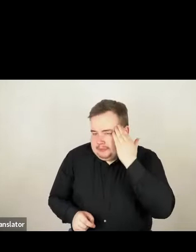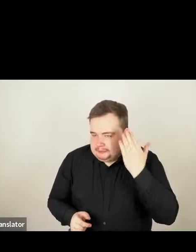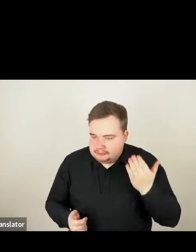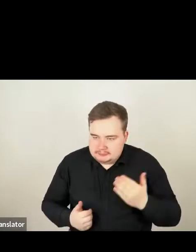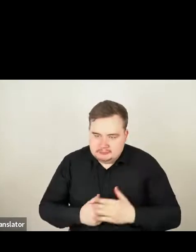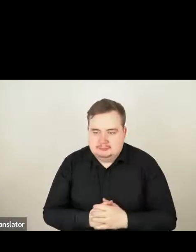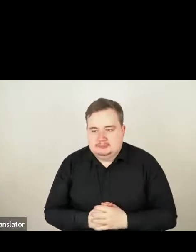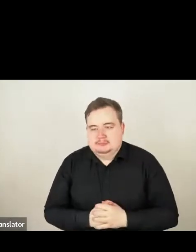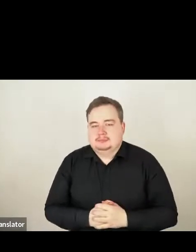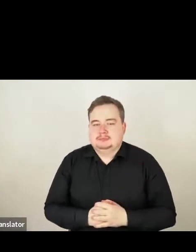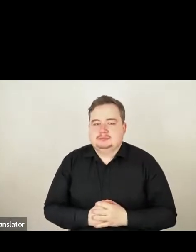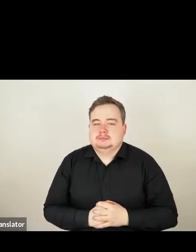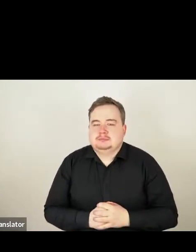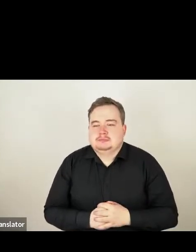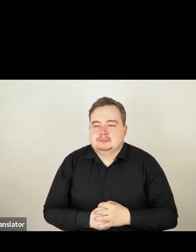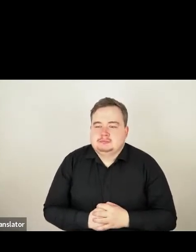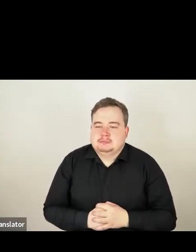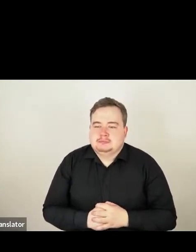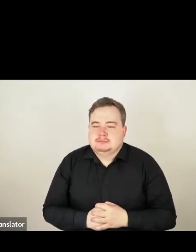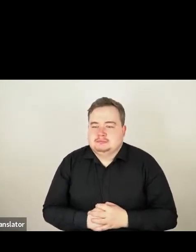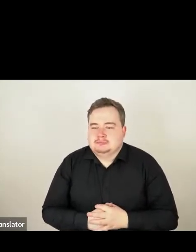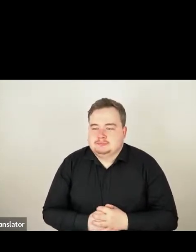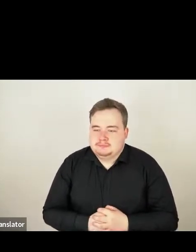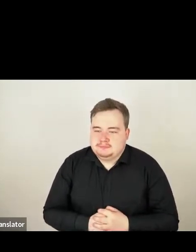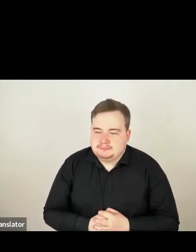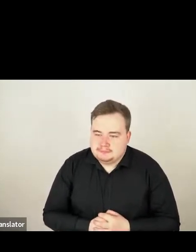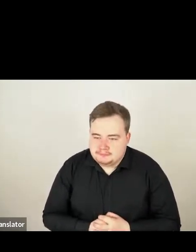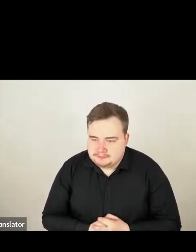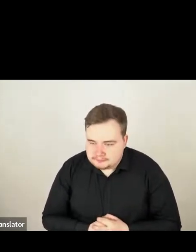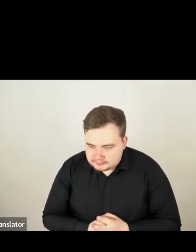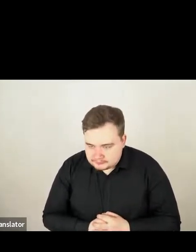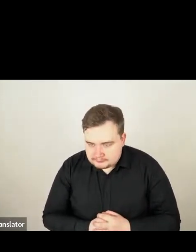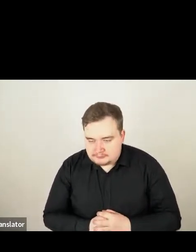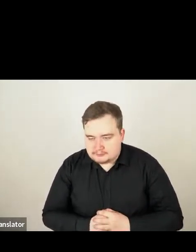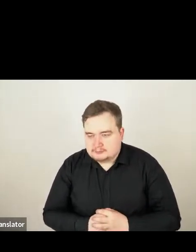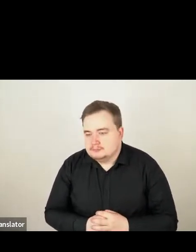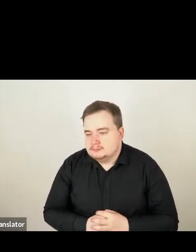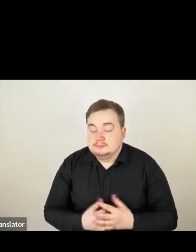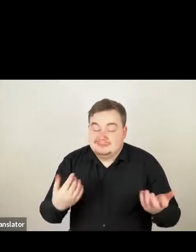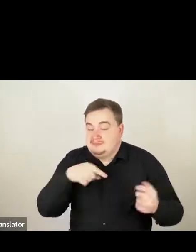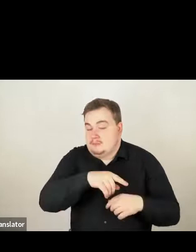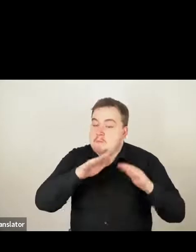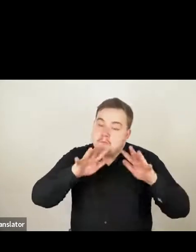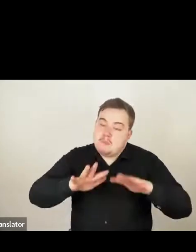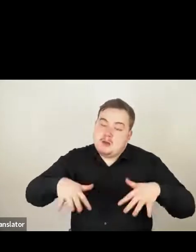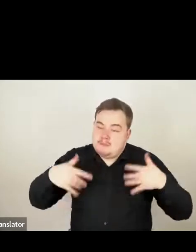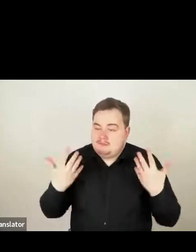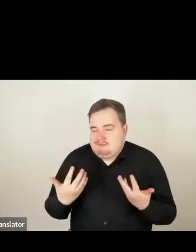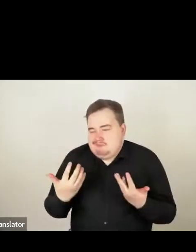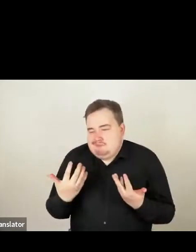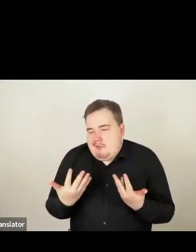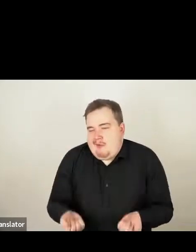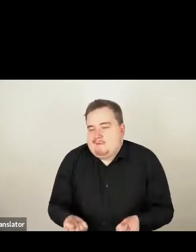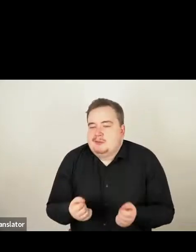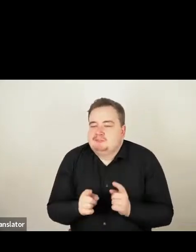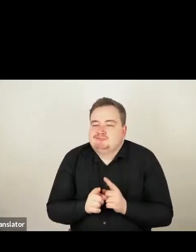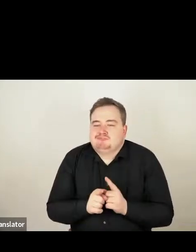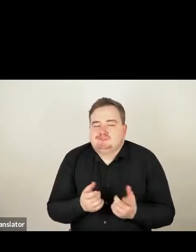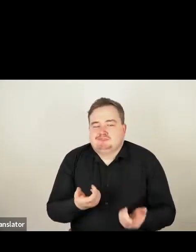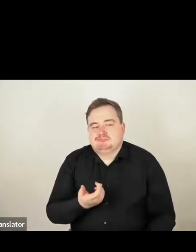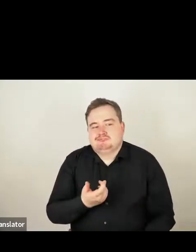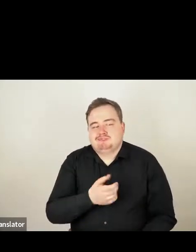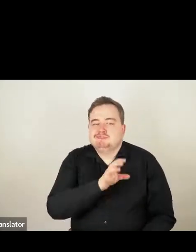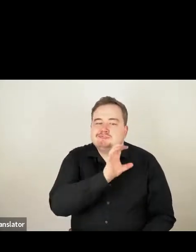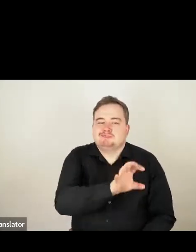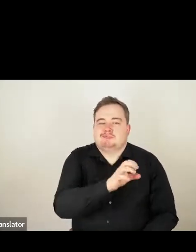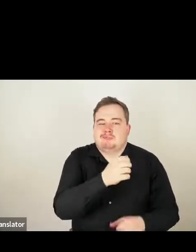competitive environment within Parliament. It's a competitive environment within a political party. There are measures that can be taken which are